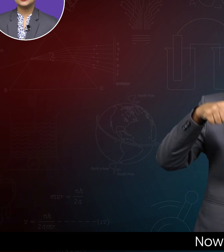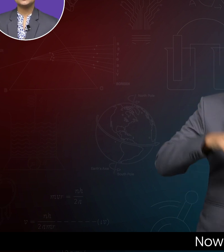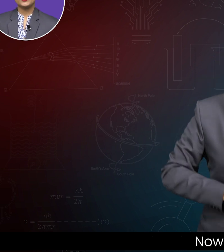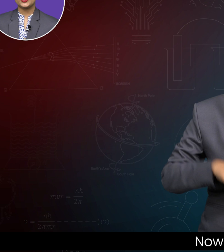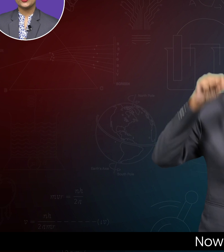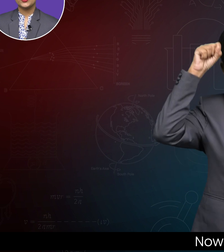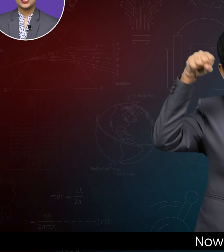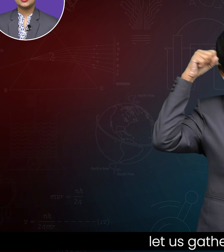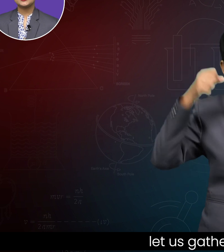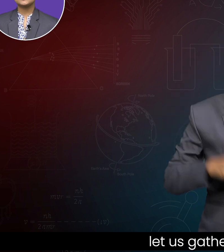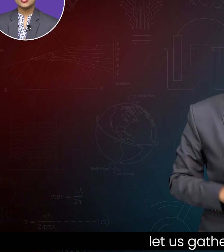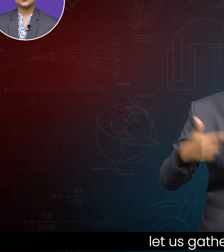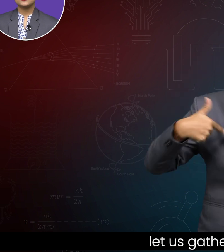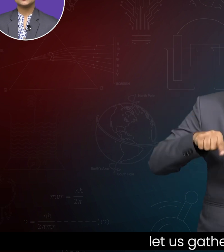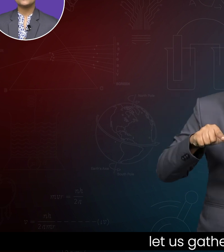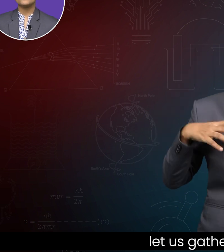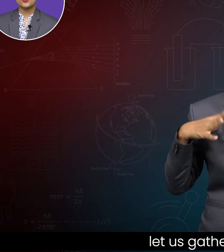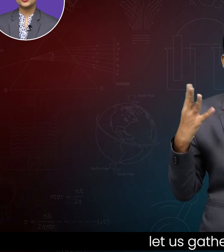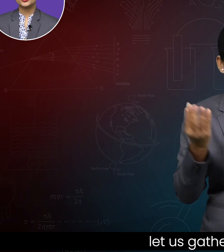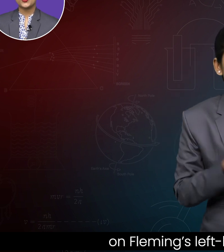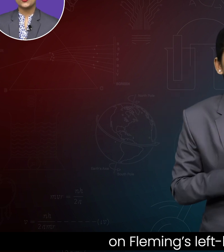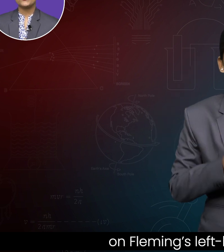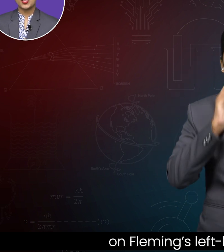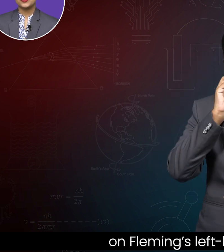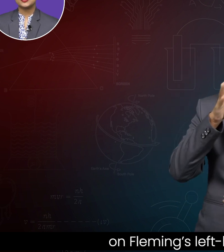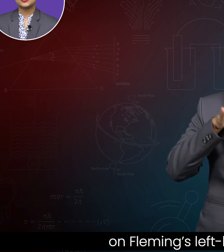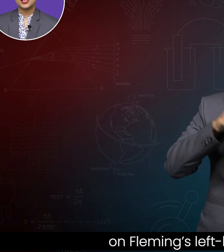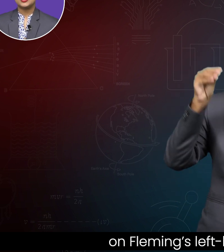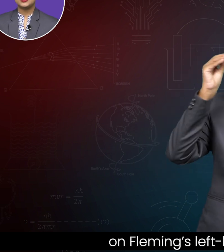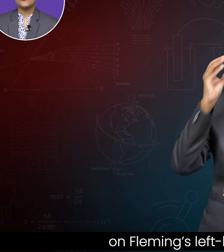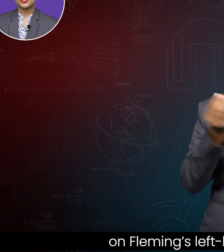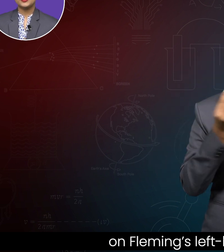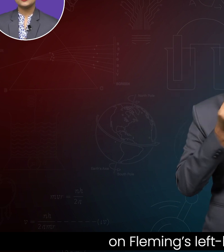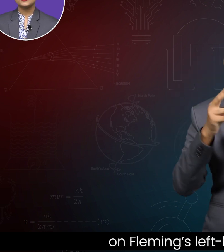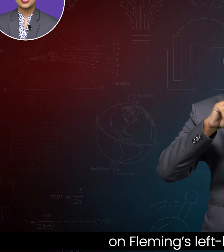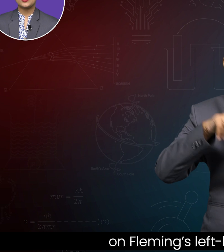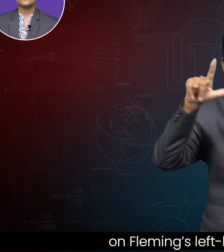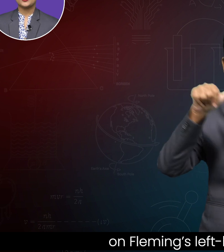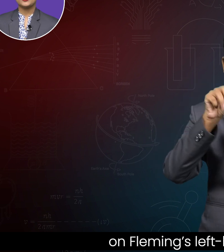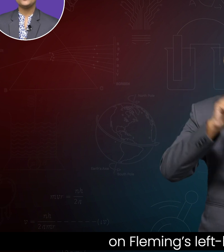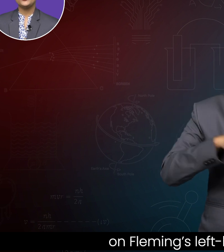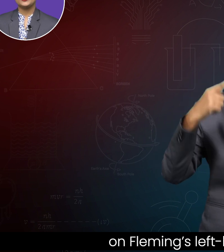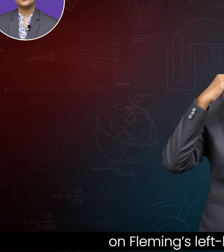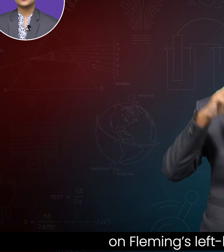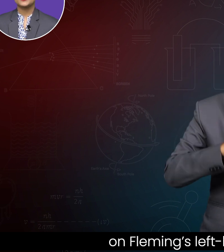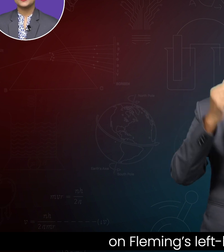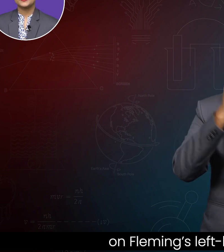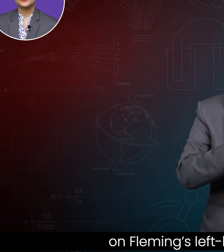Now, in this video, let us gather some information on Fleming's left hand and right hand